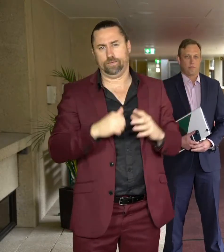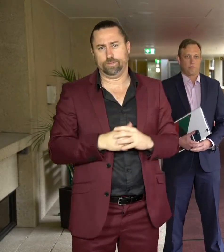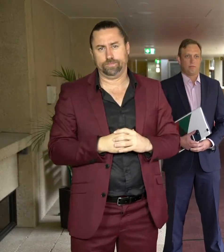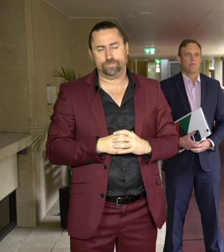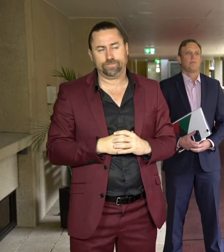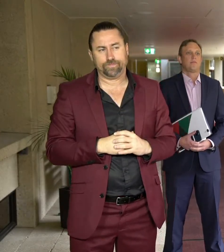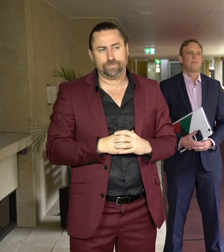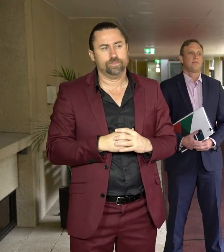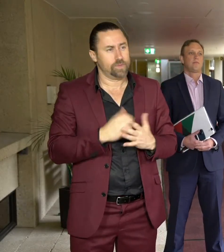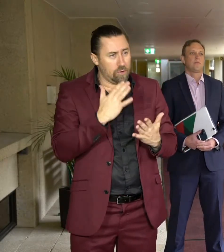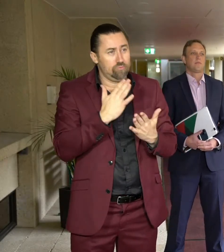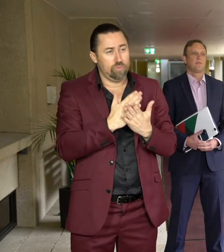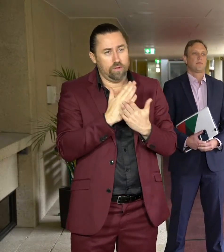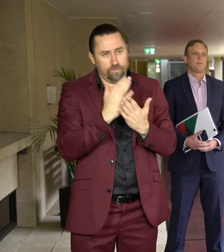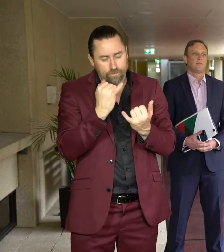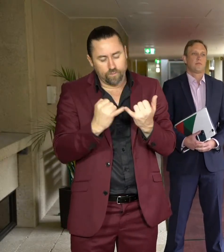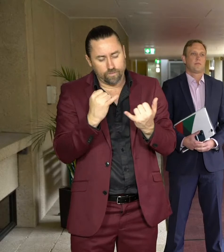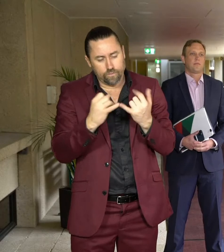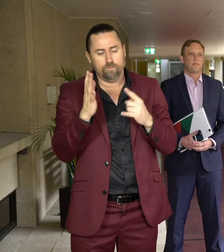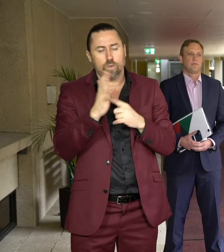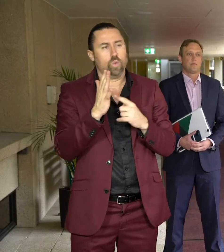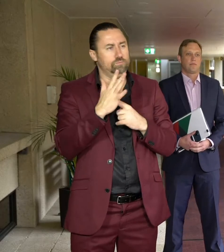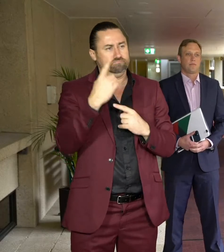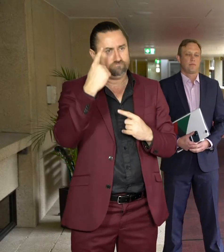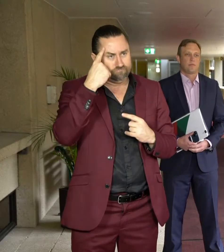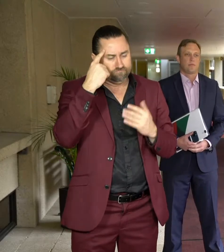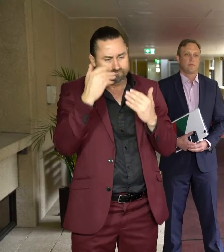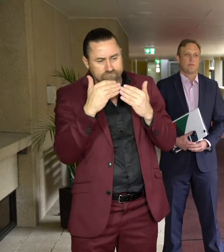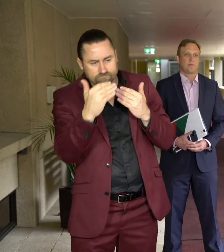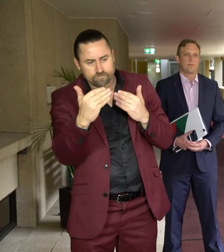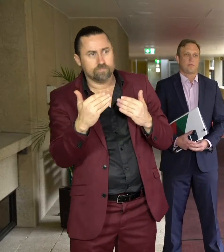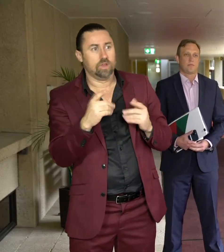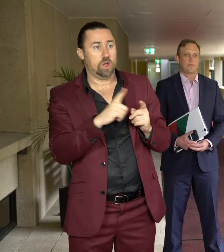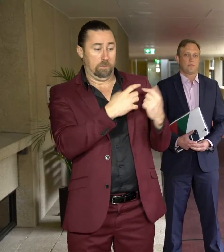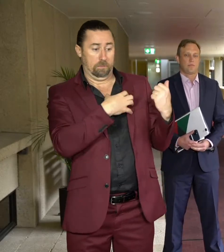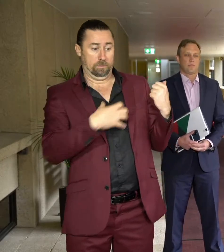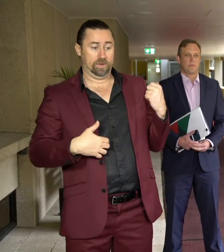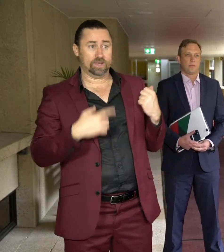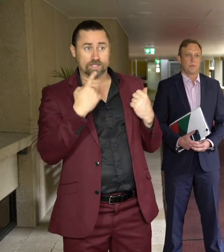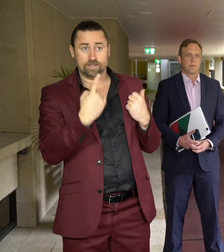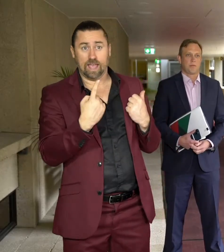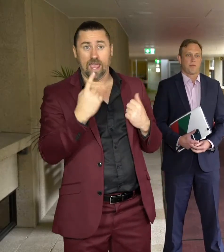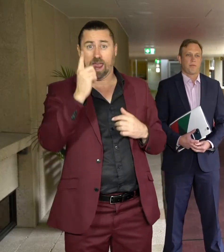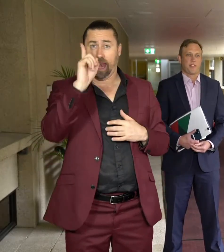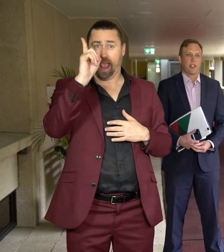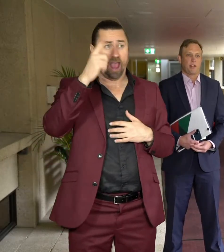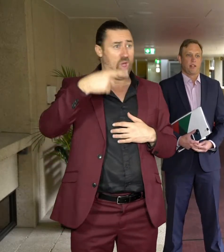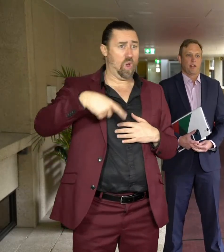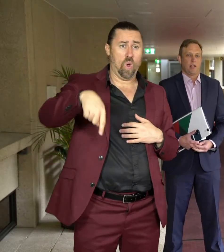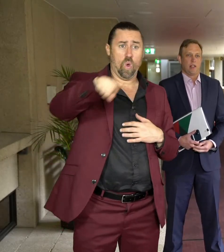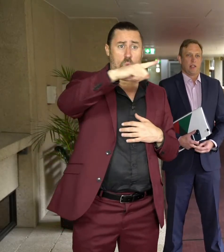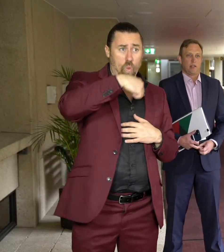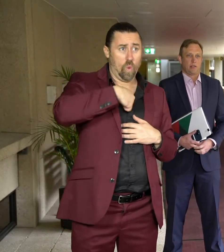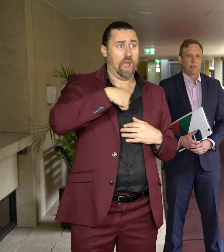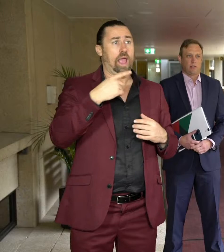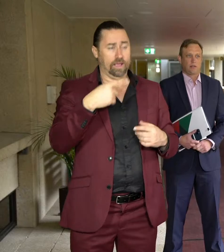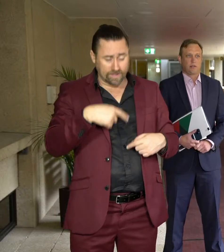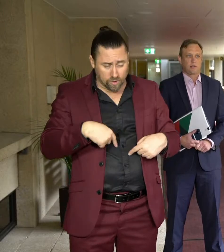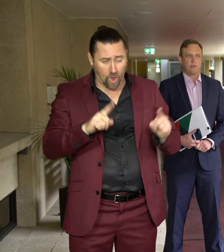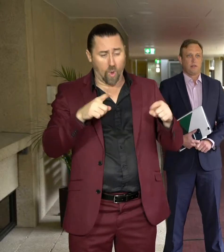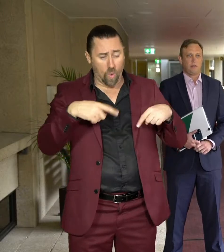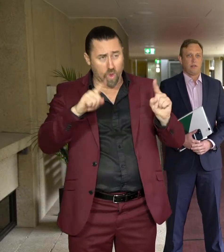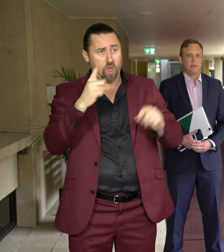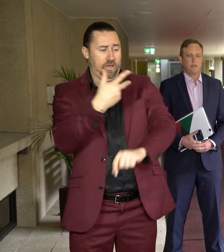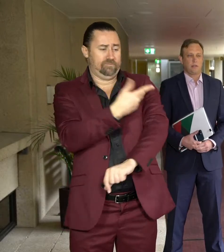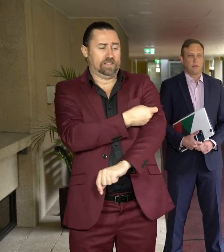of that is important as we go forward, and as the Minister has said, this is the time for Queenslanders to get vaccinated.